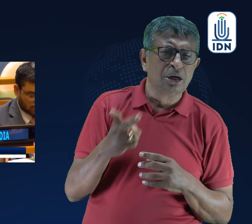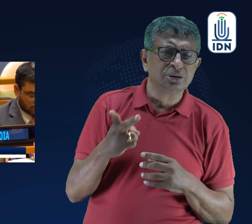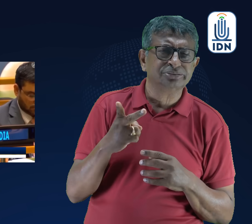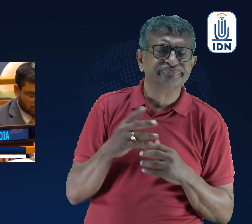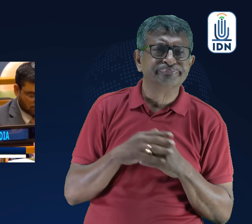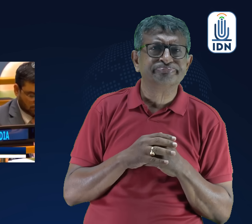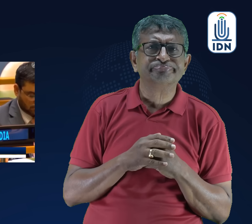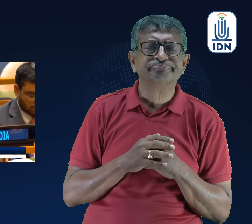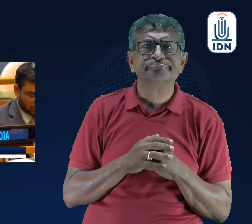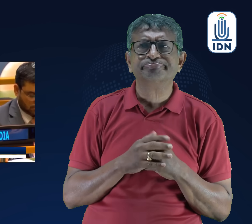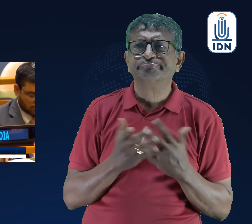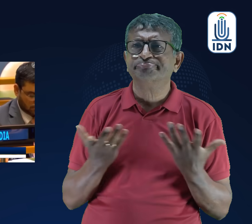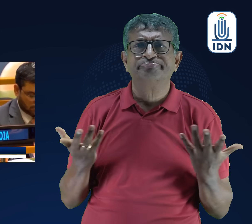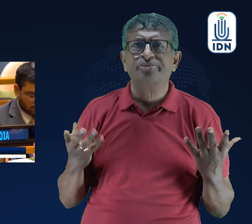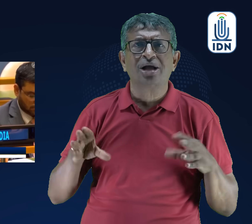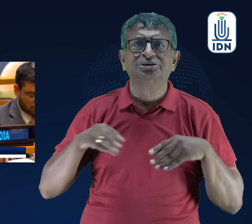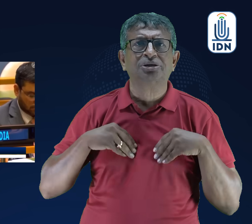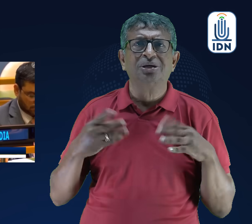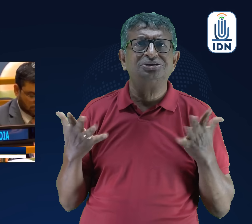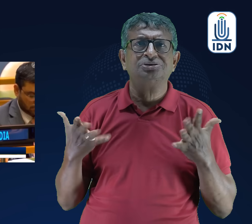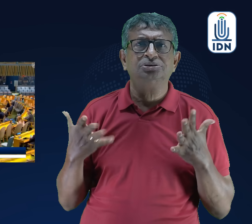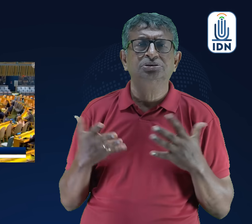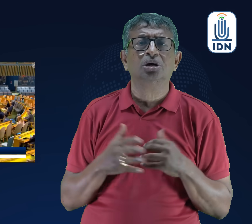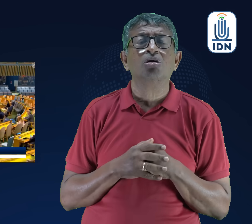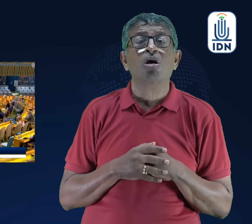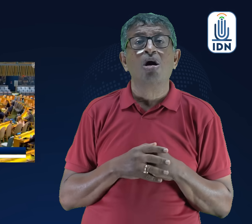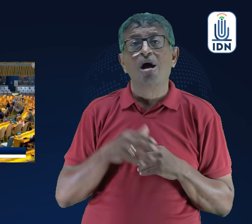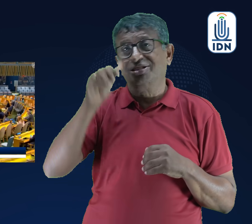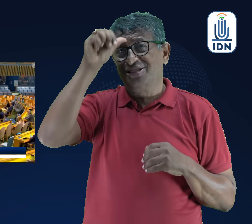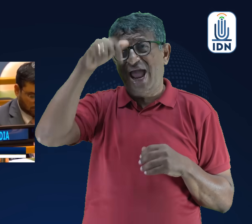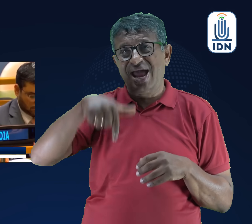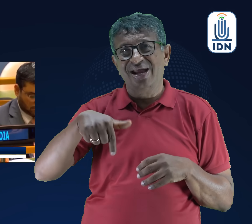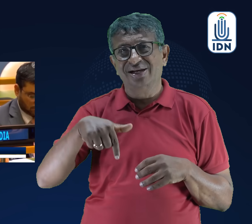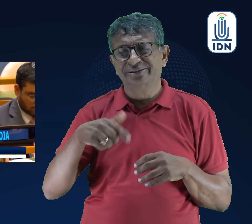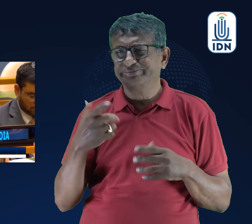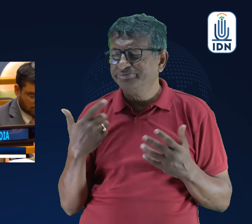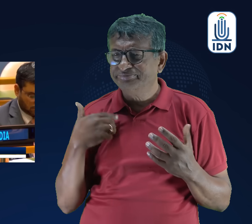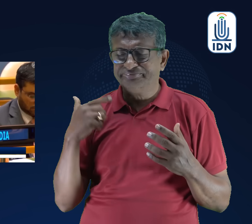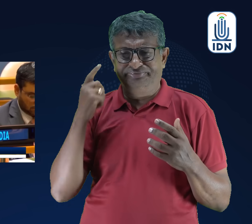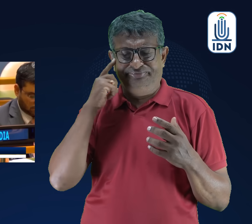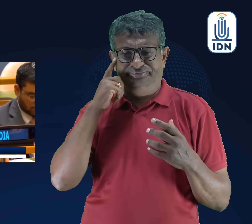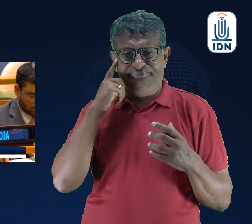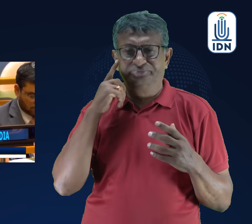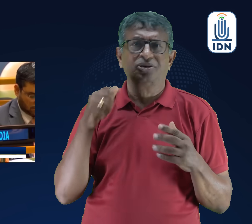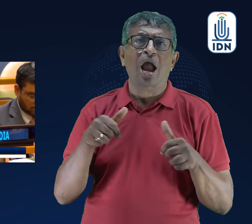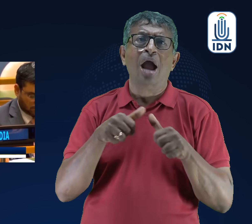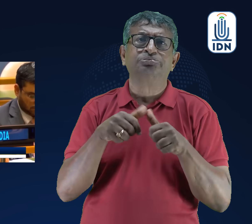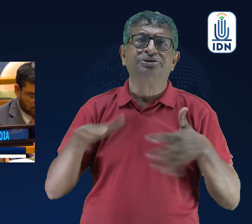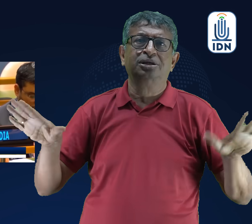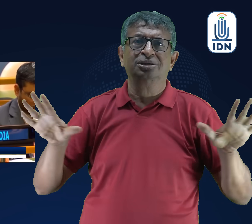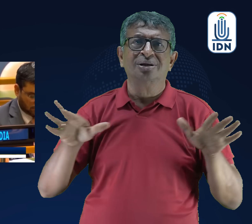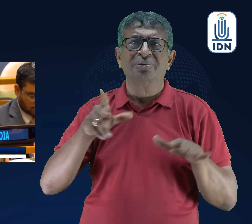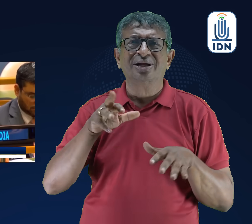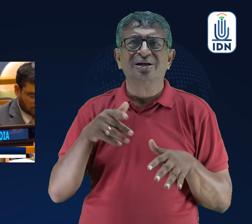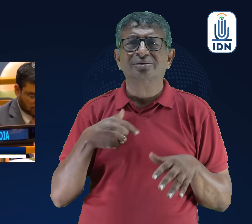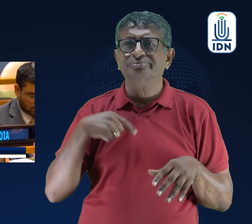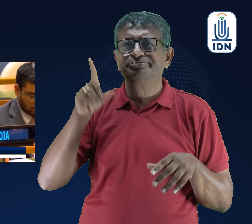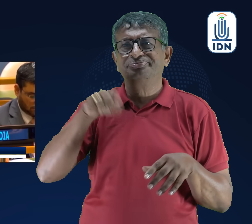on punitive measures, in our view, is unlikely to succeed. No new policy instruments have been introduced to address the worsening humanitarian crisis in Afghanistan since